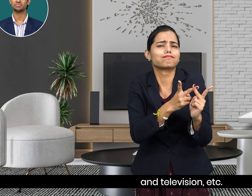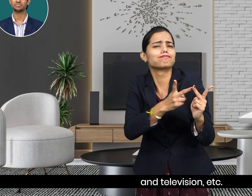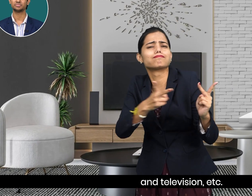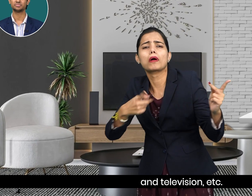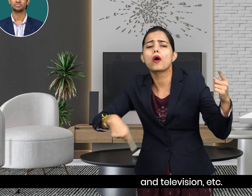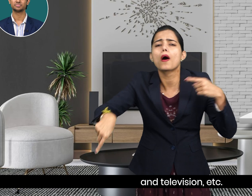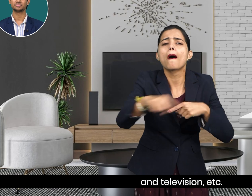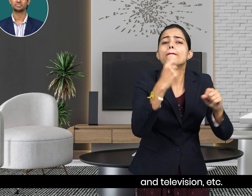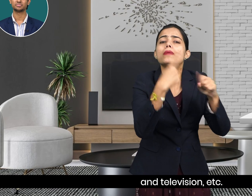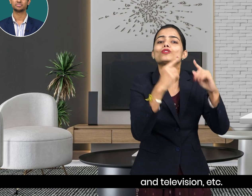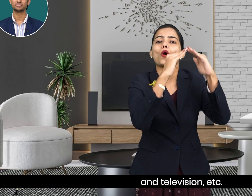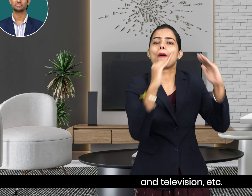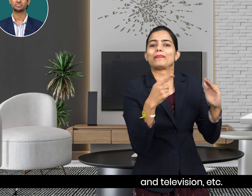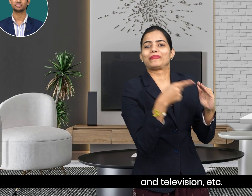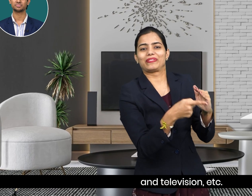etc.